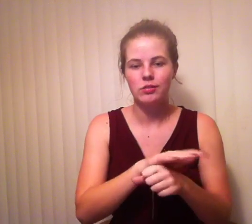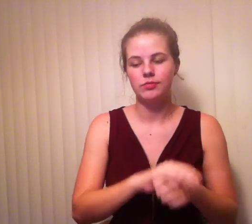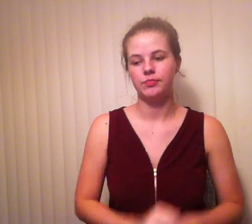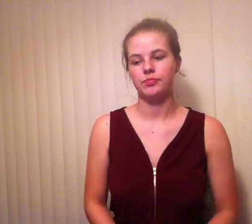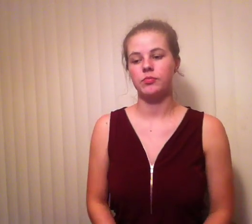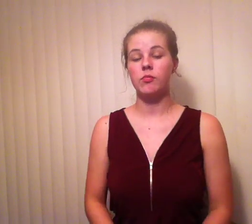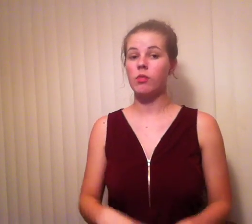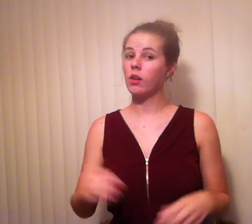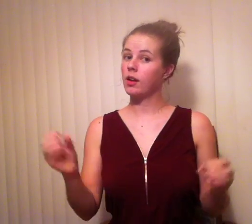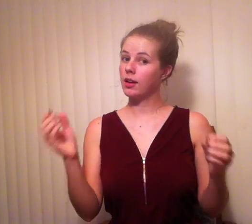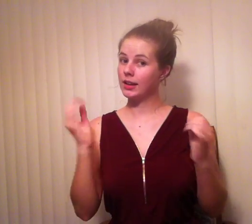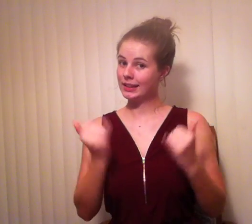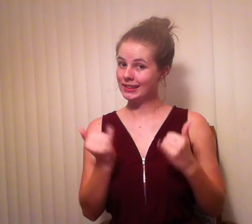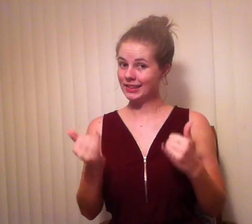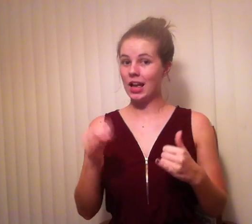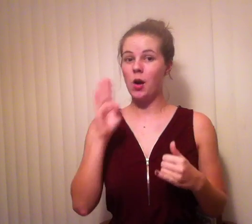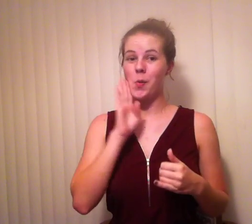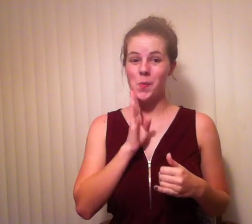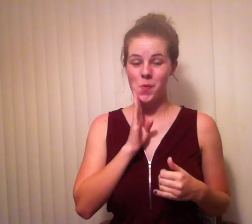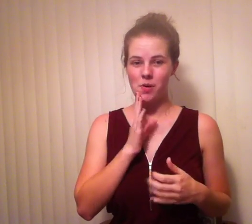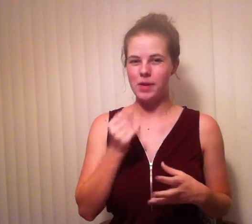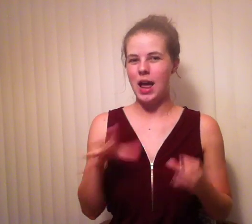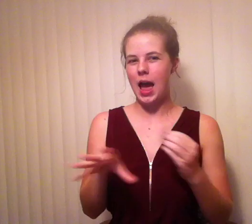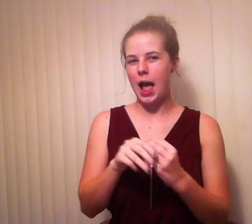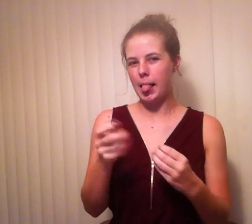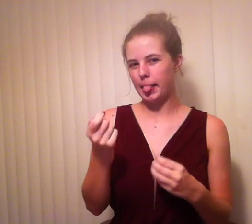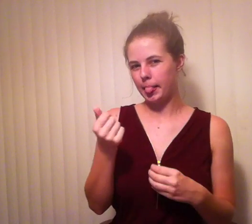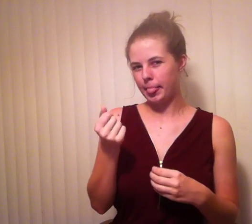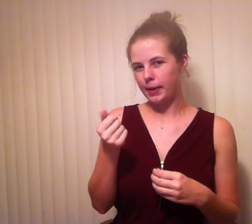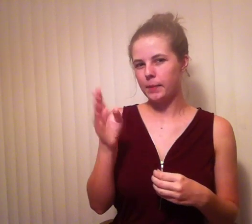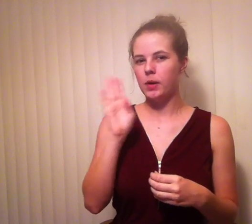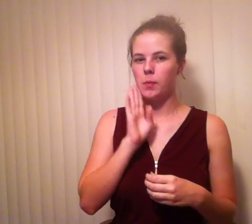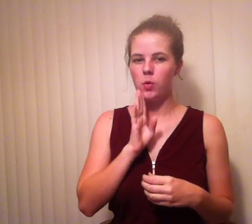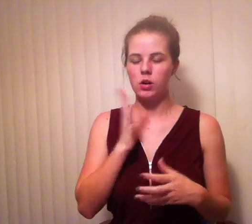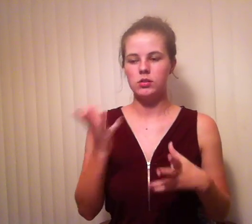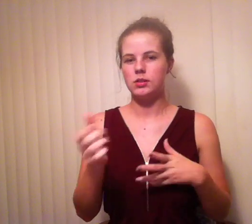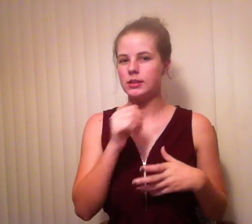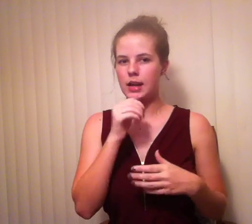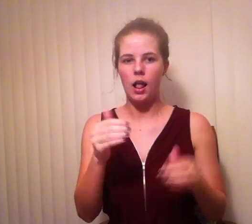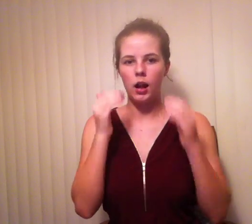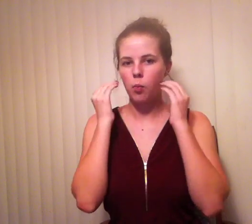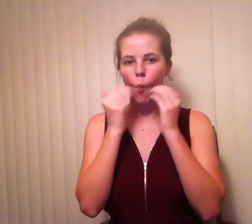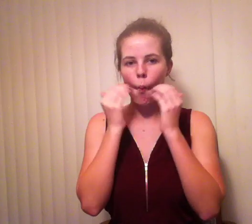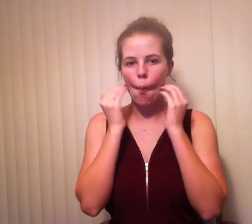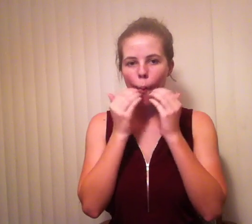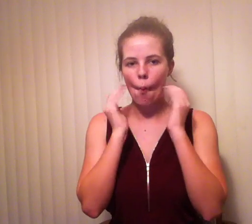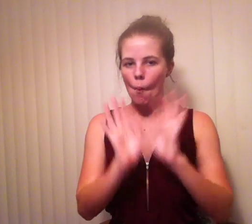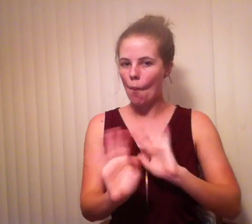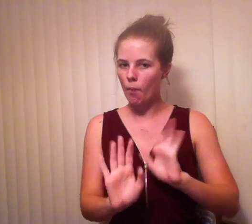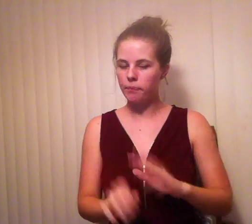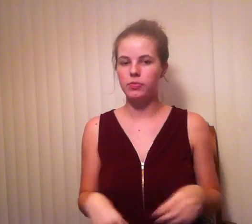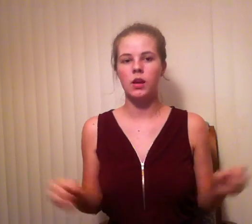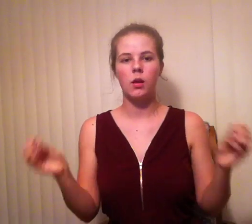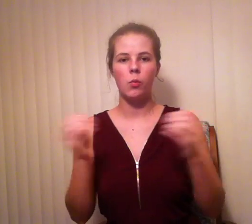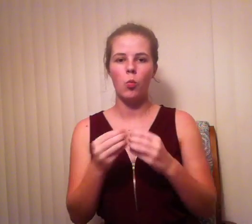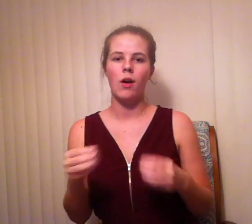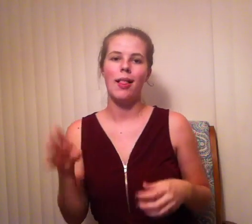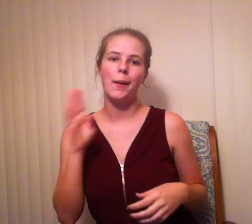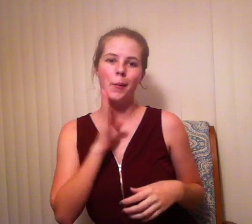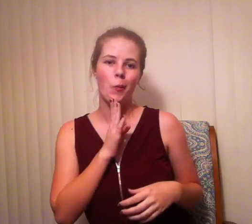onto bronzer. I'm just going to add a little bit of bronzer. I'm not going to do the whole contour thing today. I'm just going to do some bronzer and some blush. Keep it simple, if you